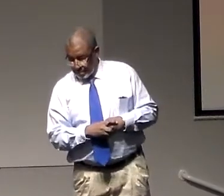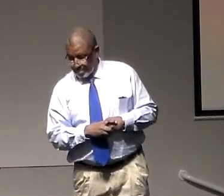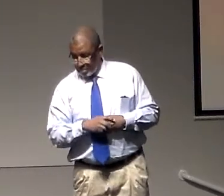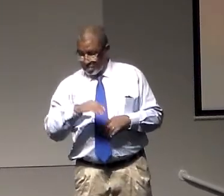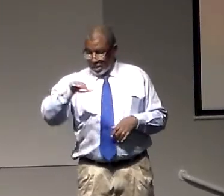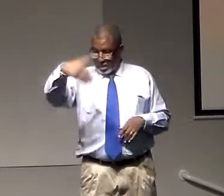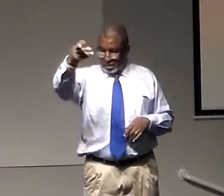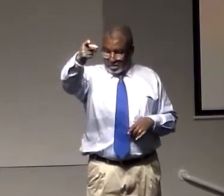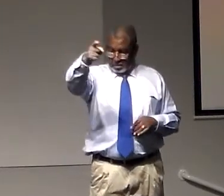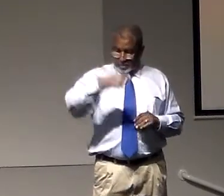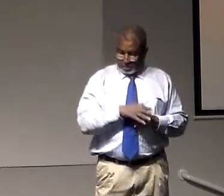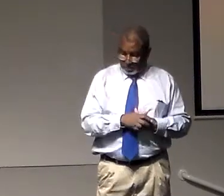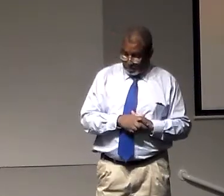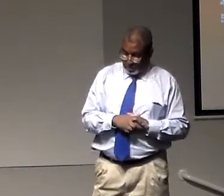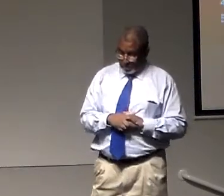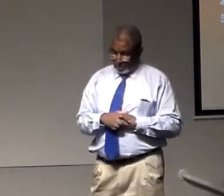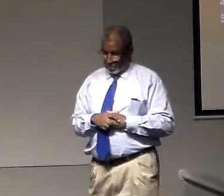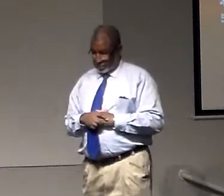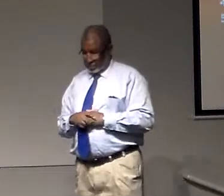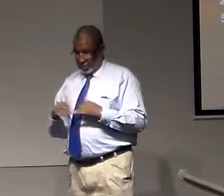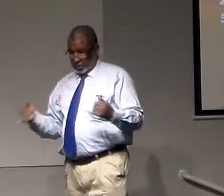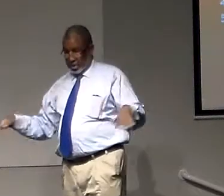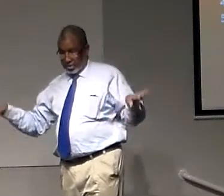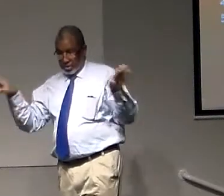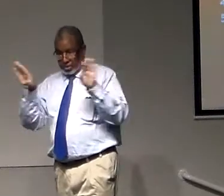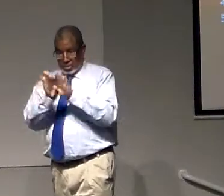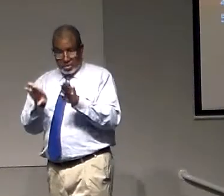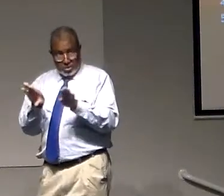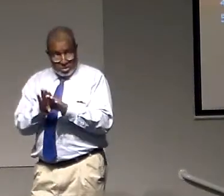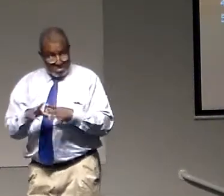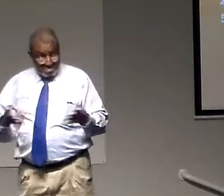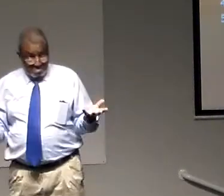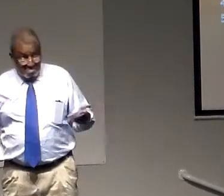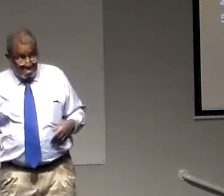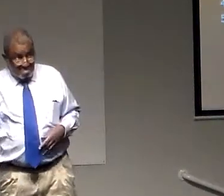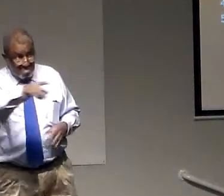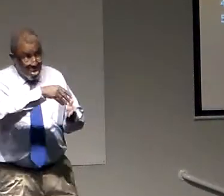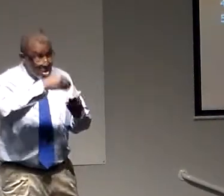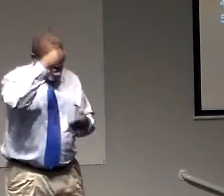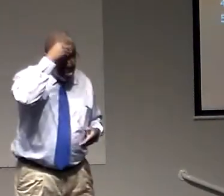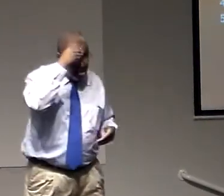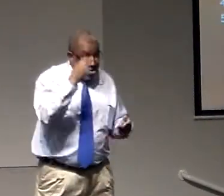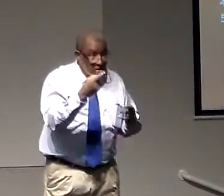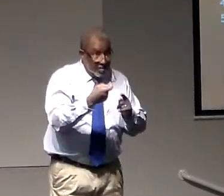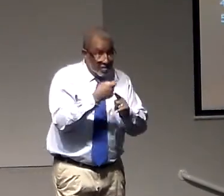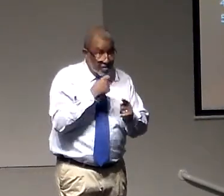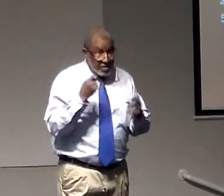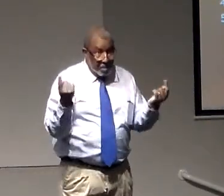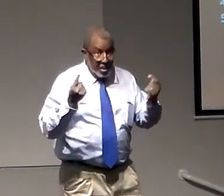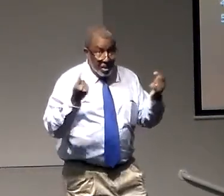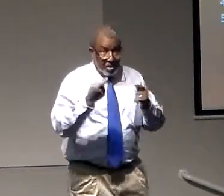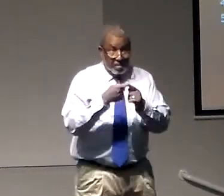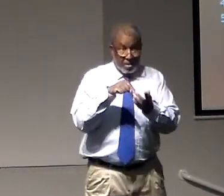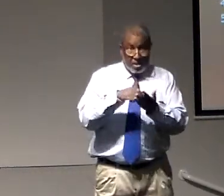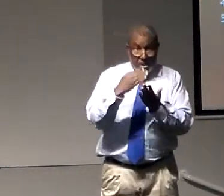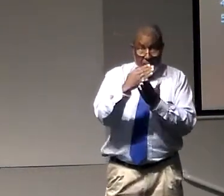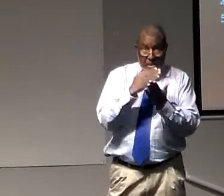24/7. In conclusion, Did you